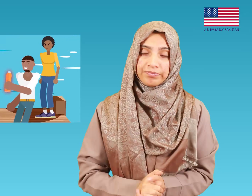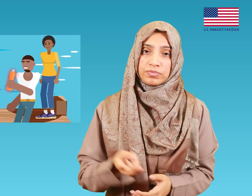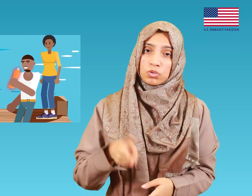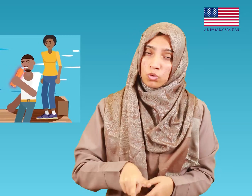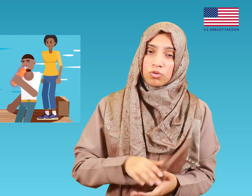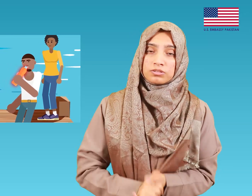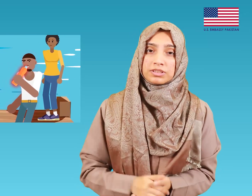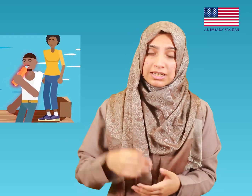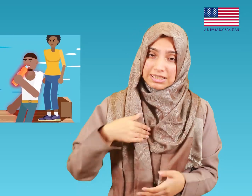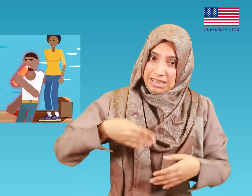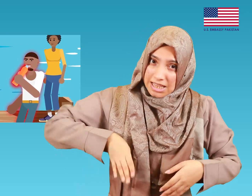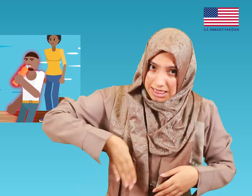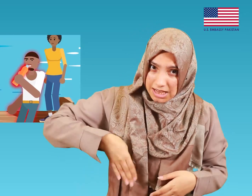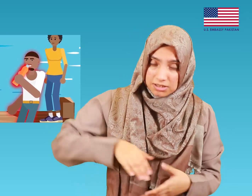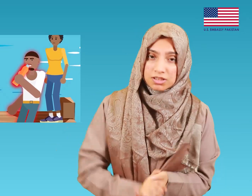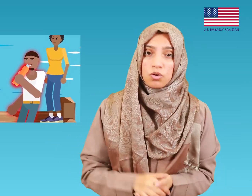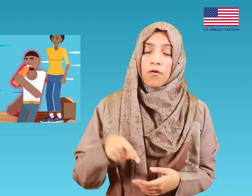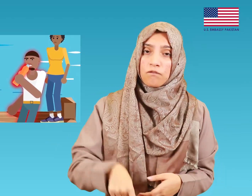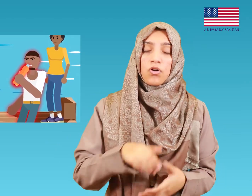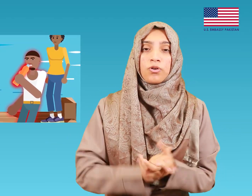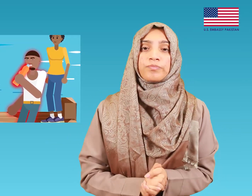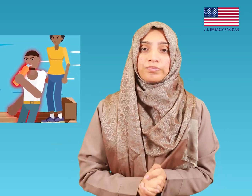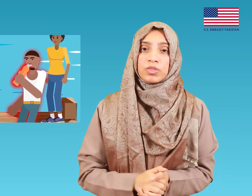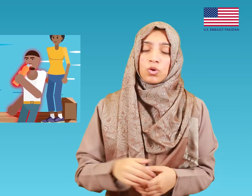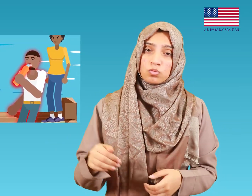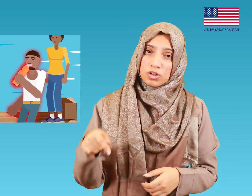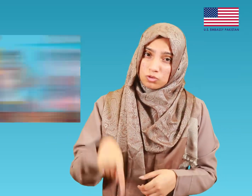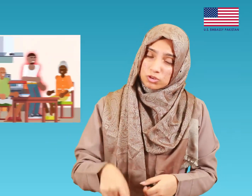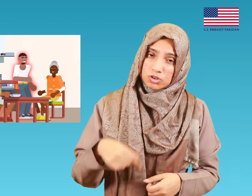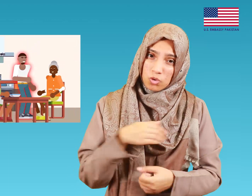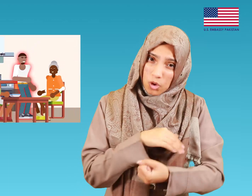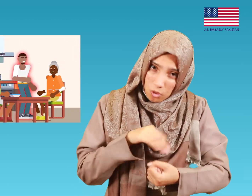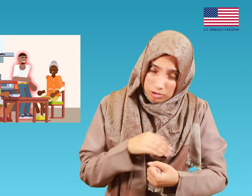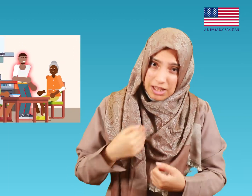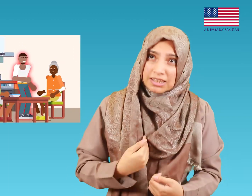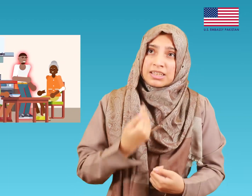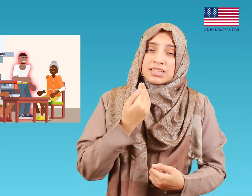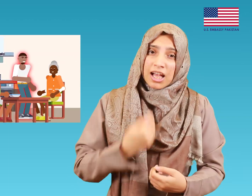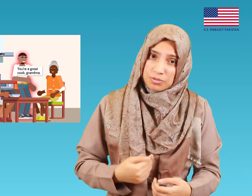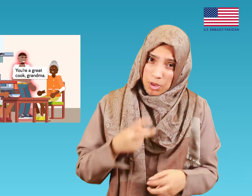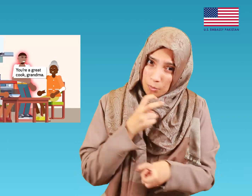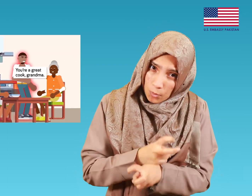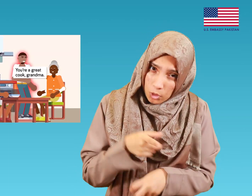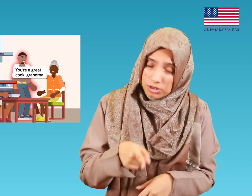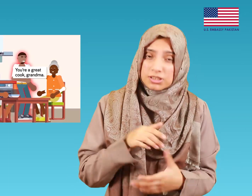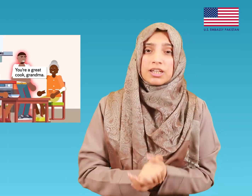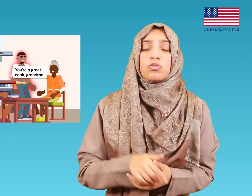Lungs. The type of pneumonia often associated with COVID-19 can cause long-standing